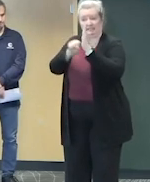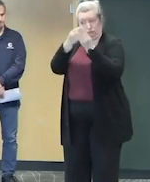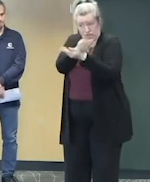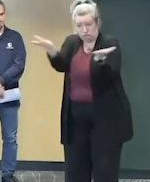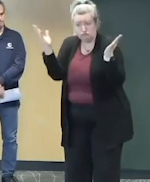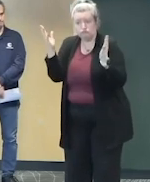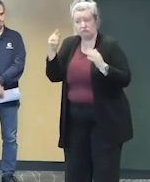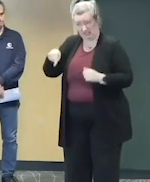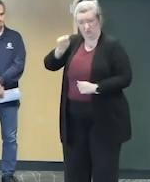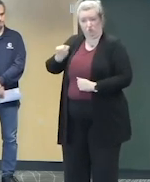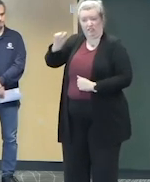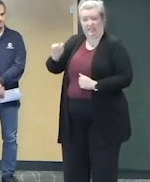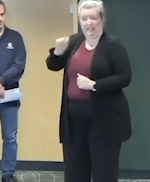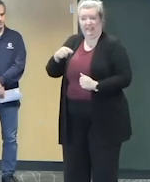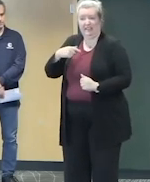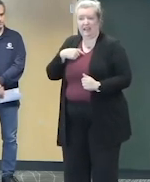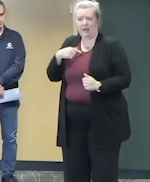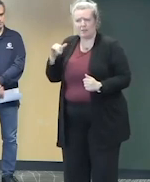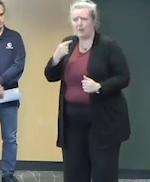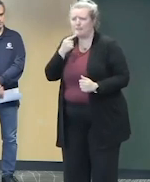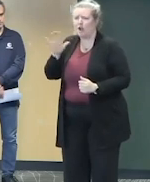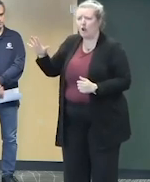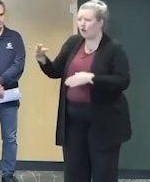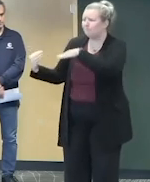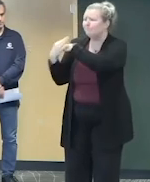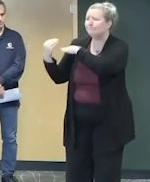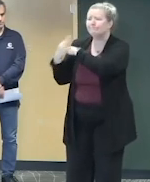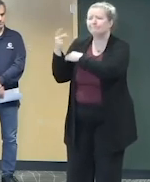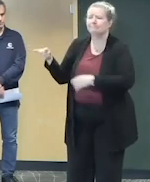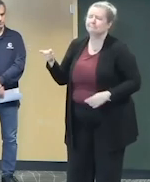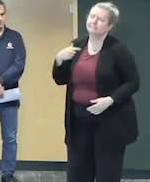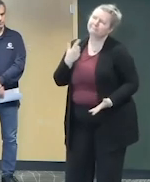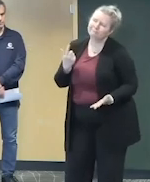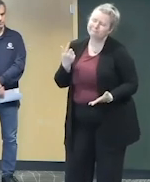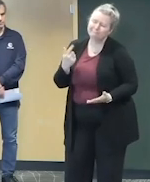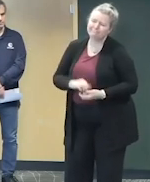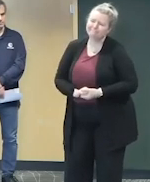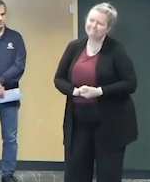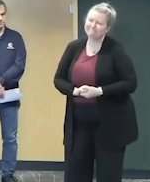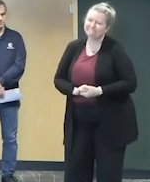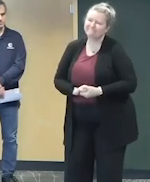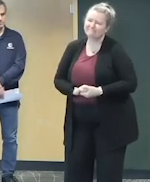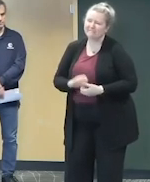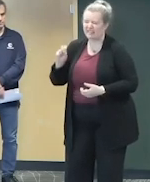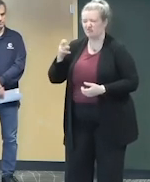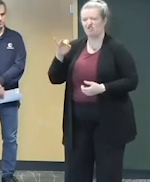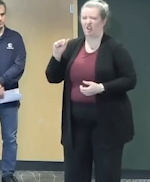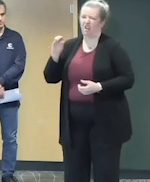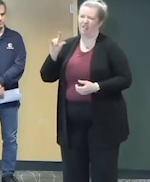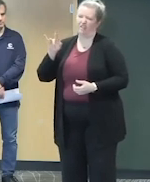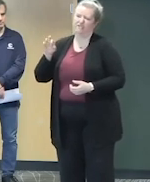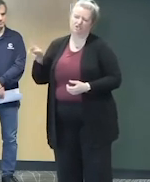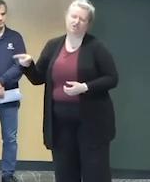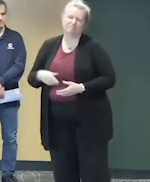conferences, particularly for storms, where I know Christine joins me in missing with a heavy heart our former colleague Joe